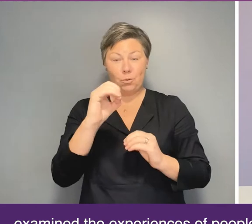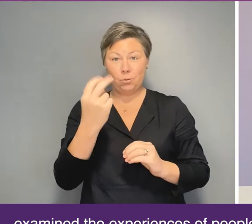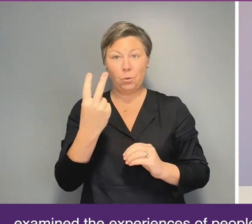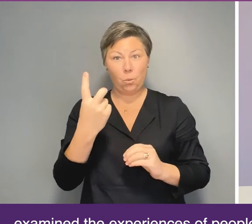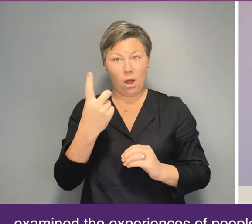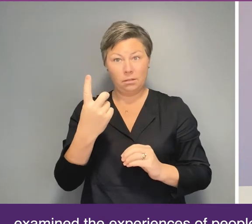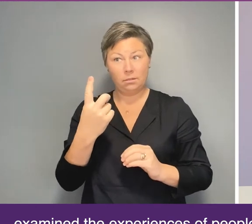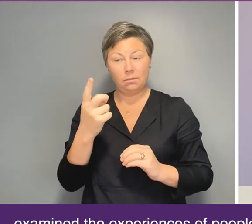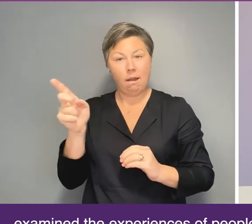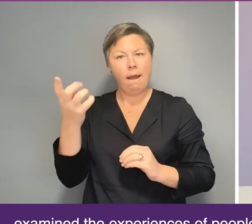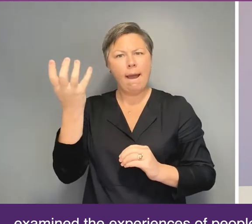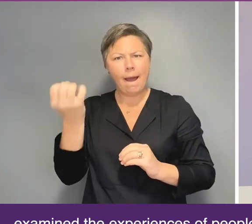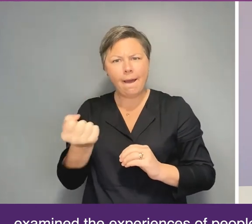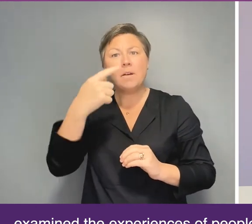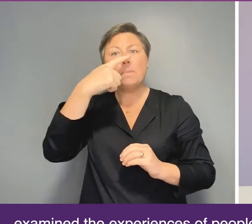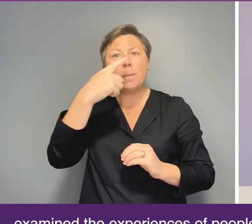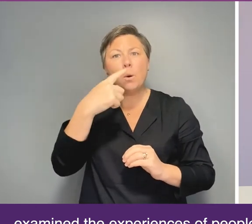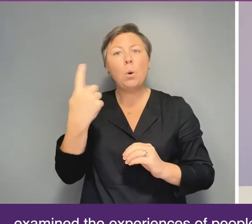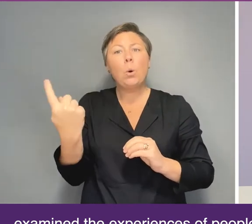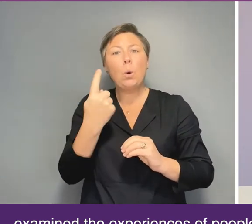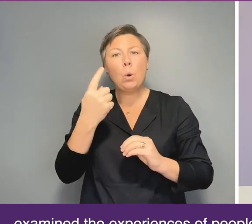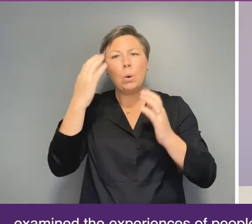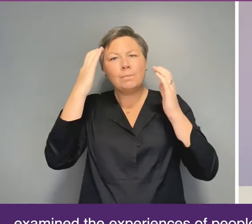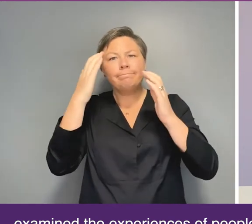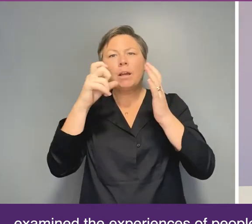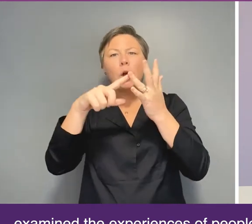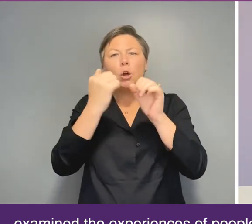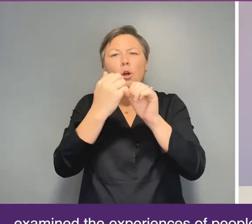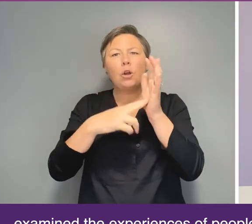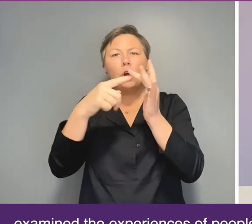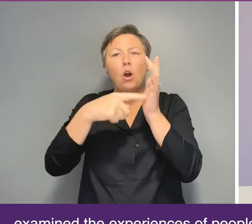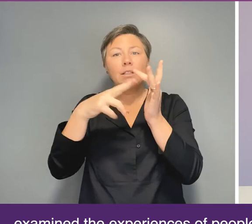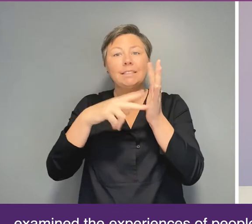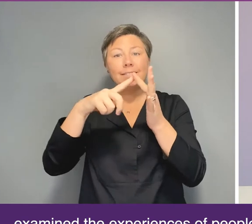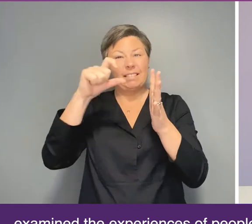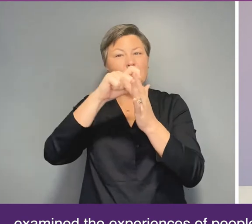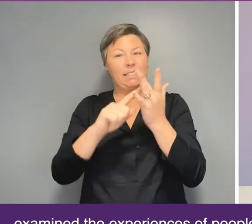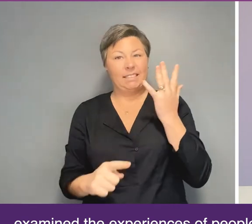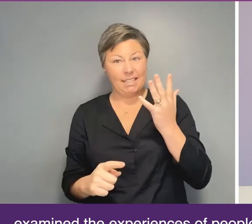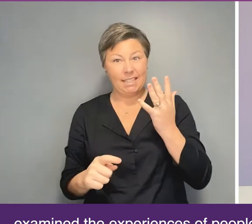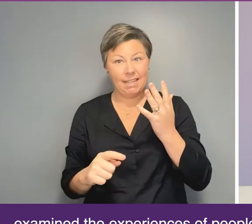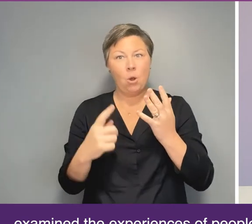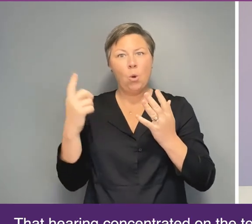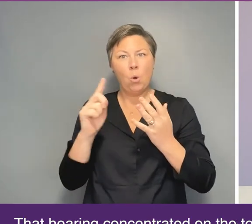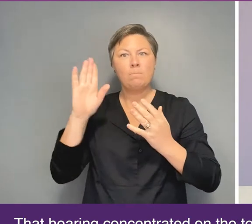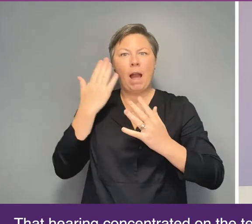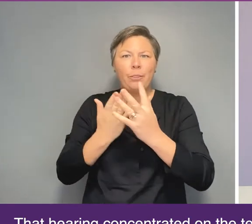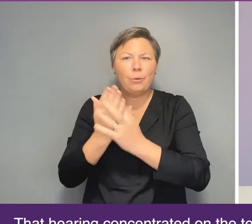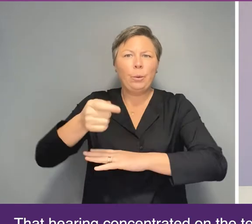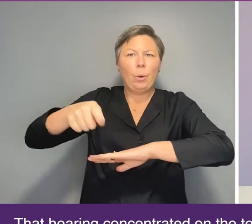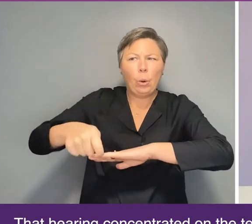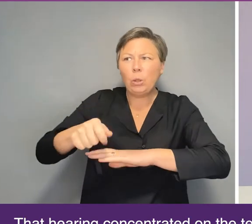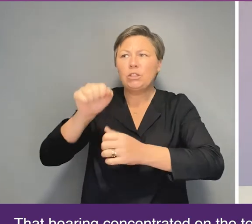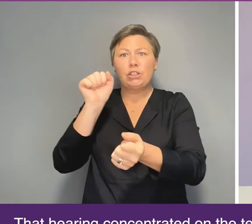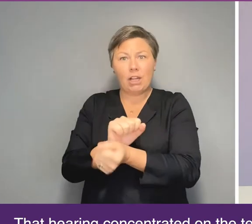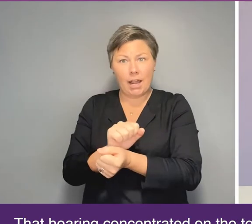examined the experiences of people with cognitive disability in the criminal justice system. That hearing concentrated on the